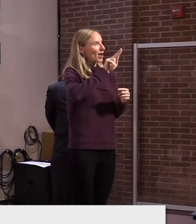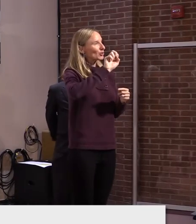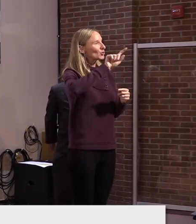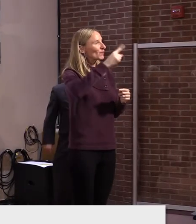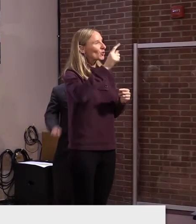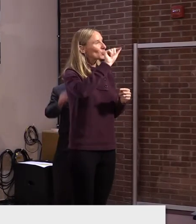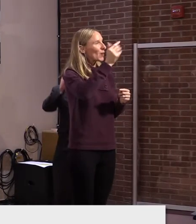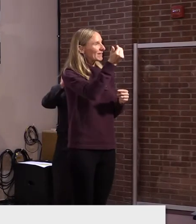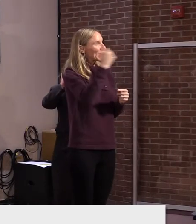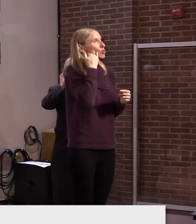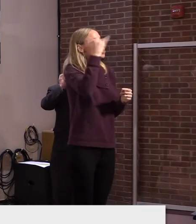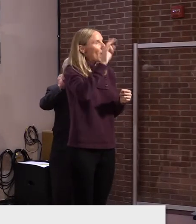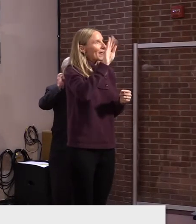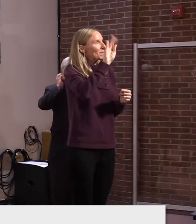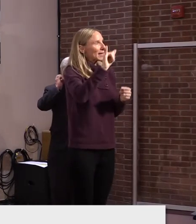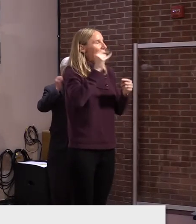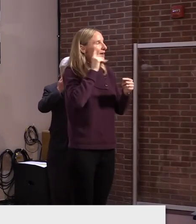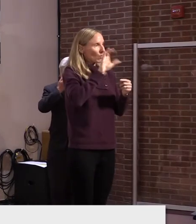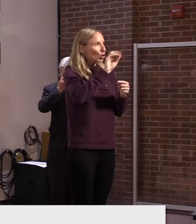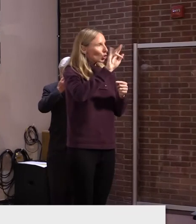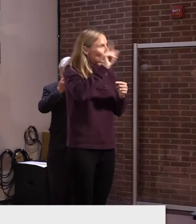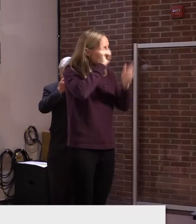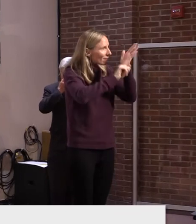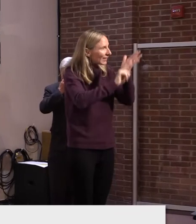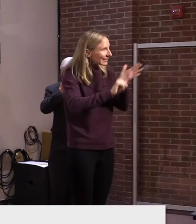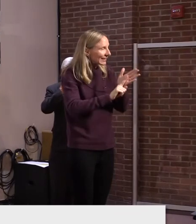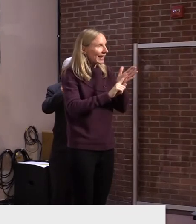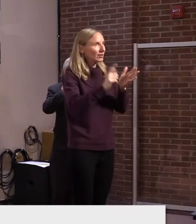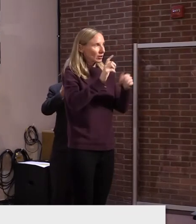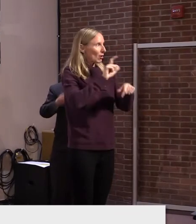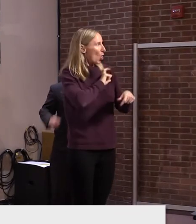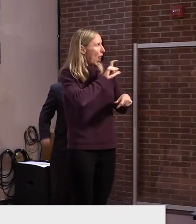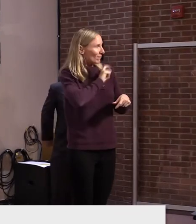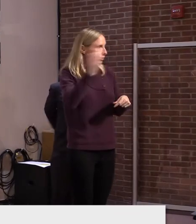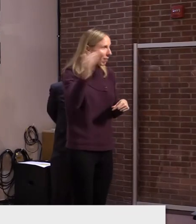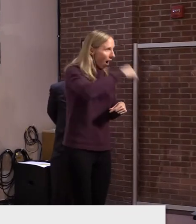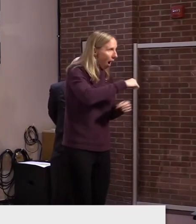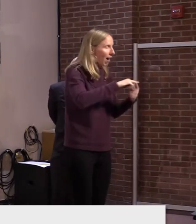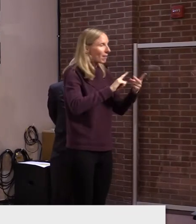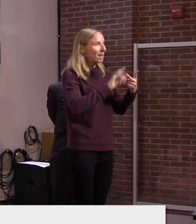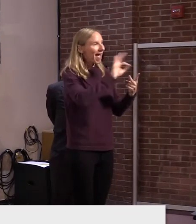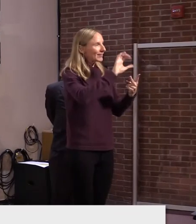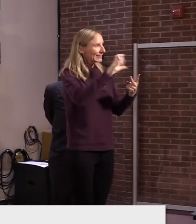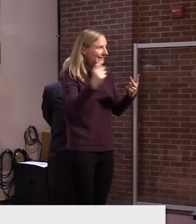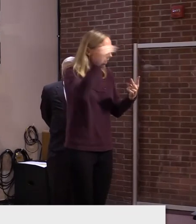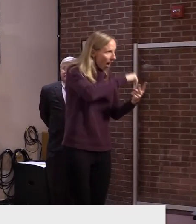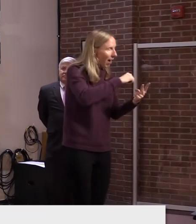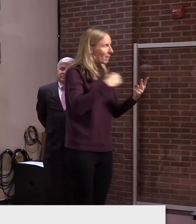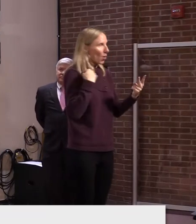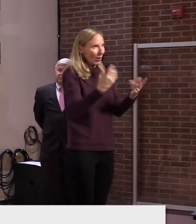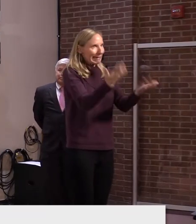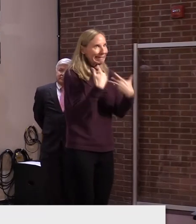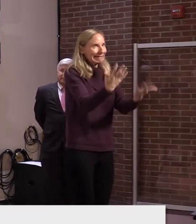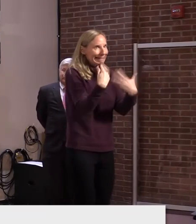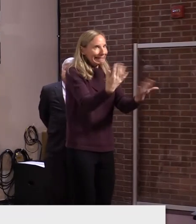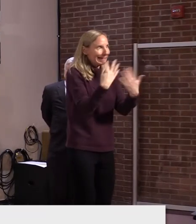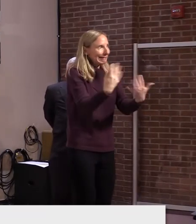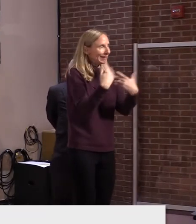2015. We brought in federal law enforcement. We worked closely with the SEC through that whole time period. It was not